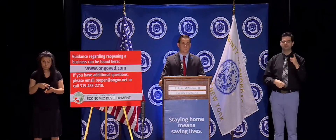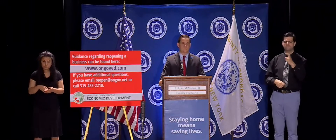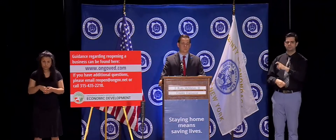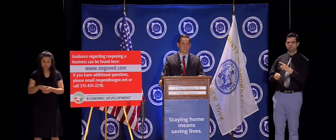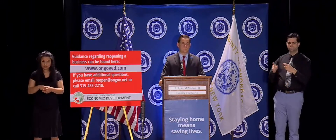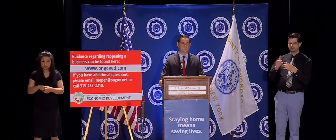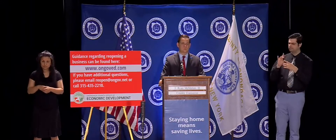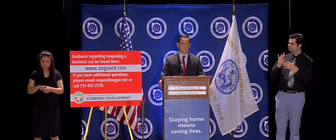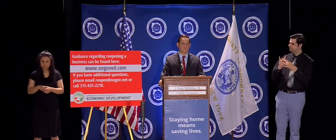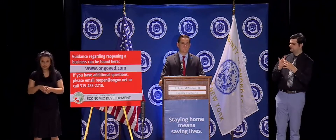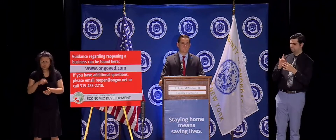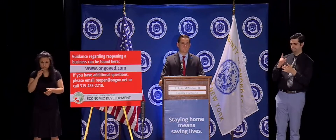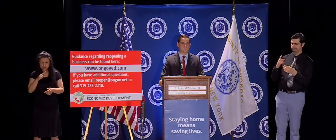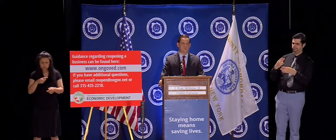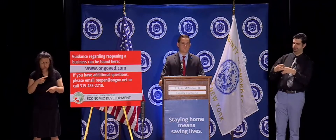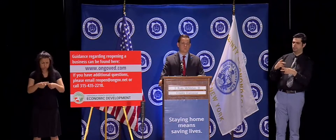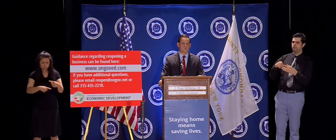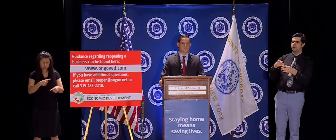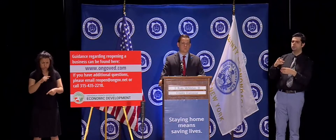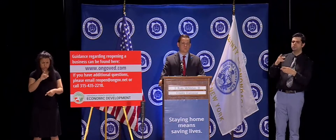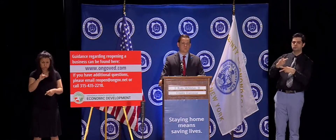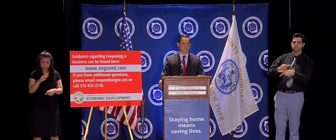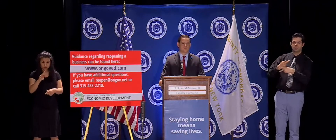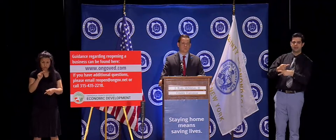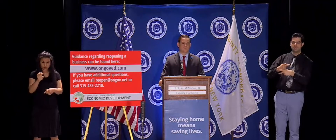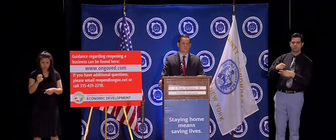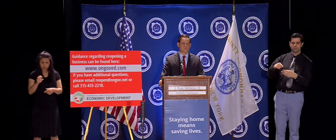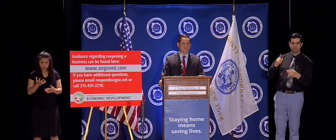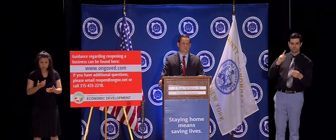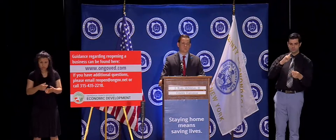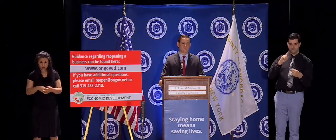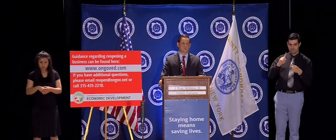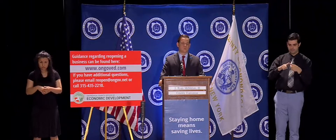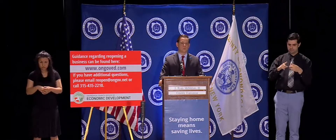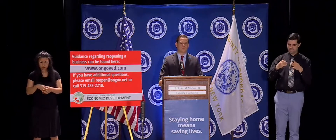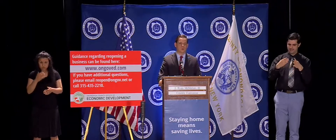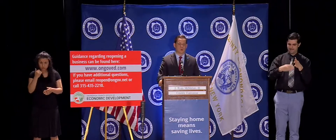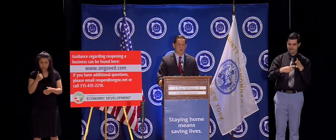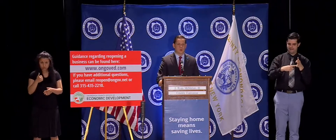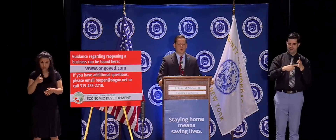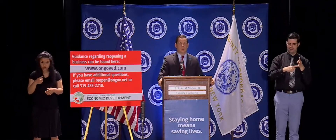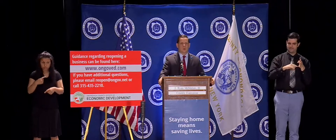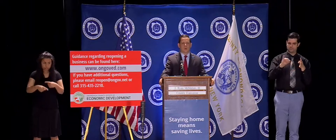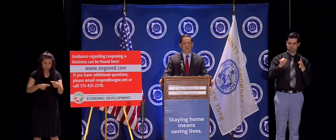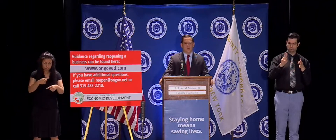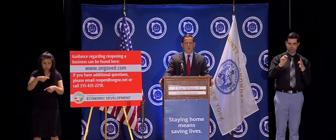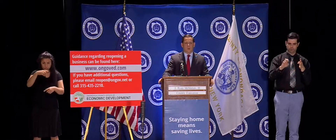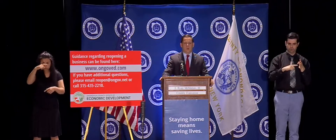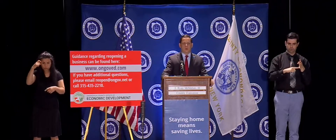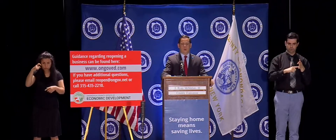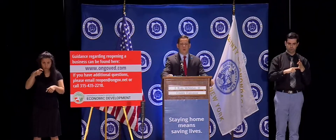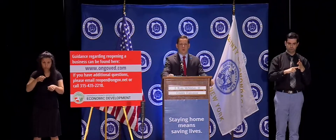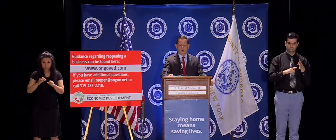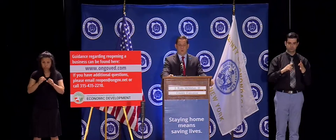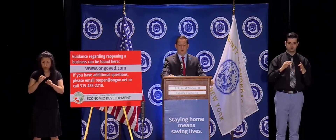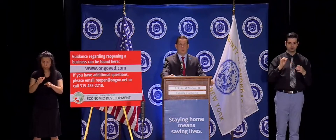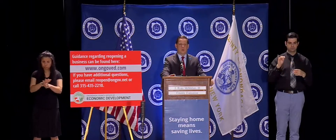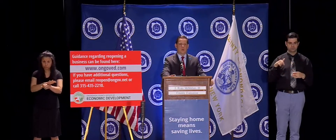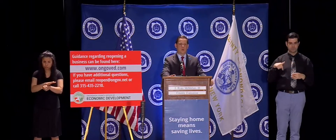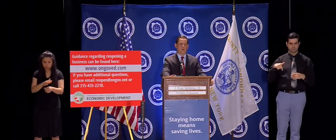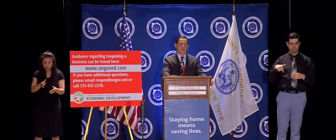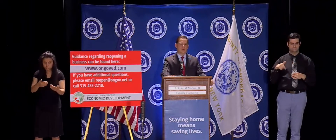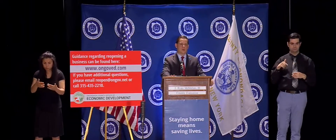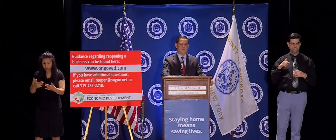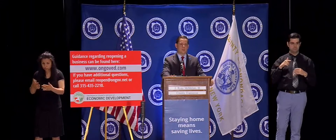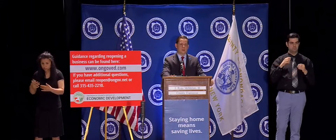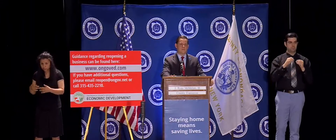June. Going into the summer, is the county looking at maybe extending this as more businesses start to reopen? Do you have enough space, do you